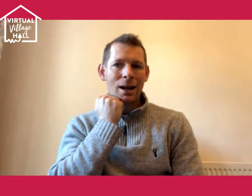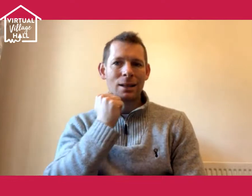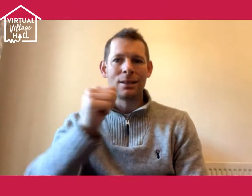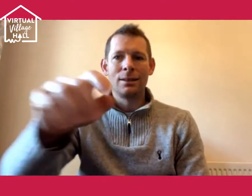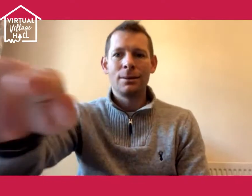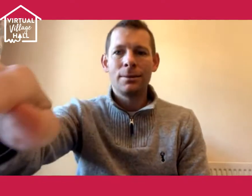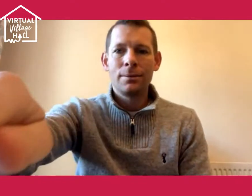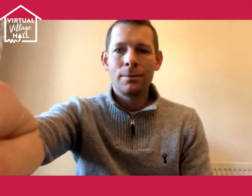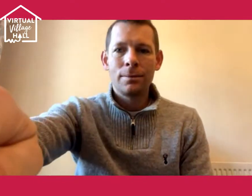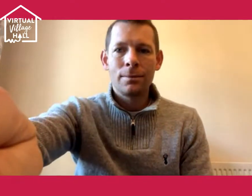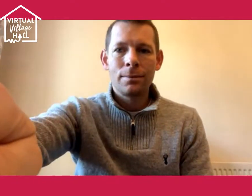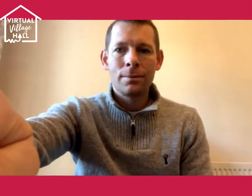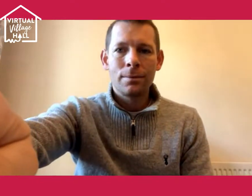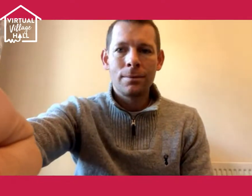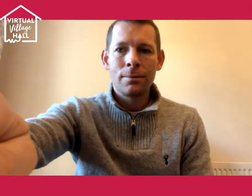black,